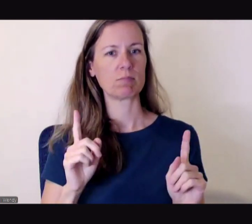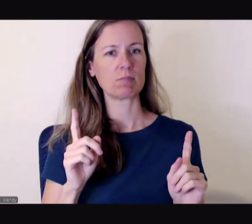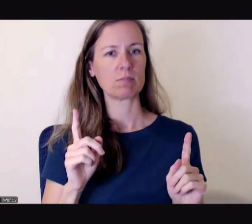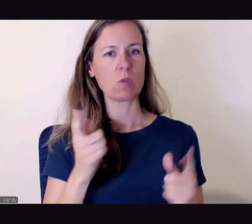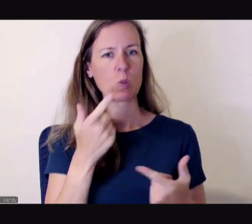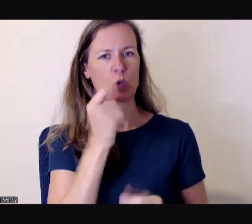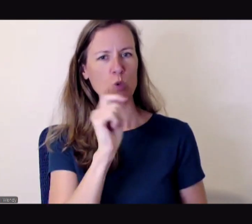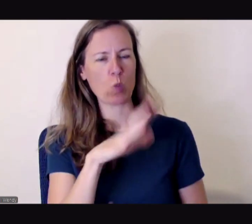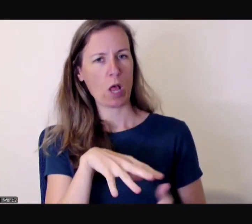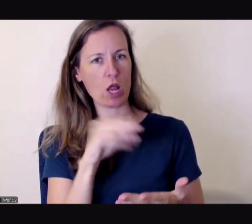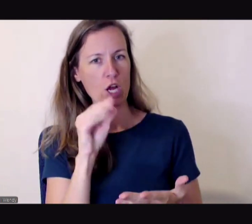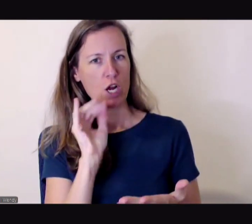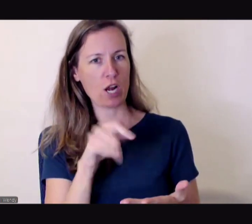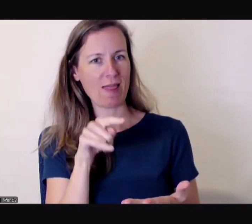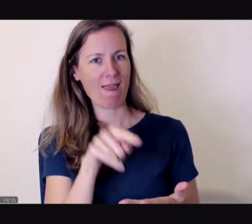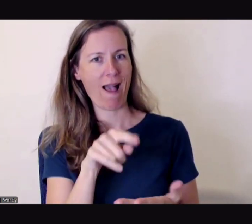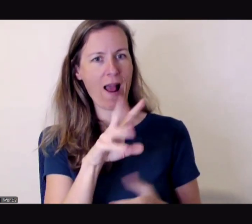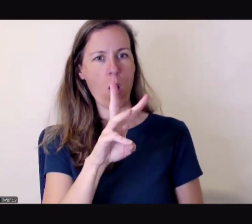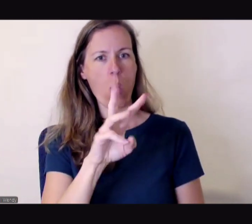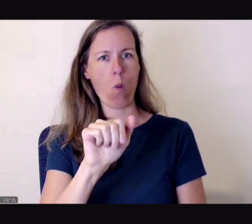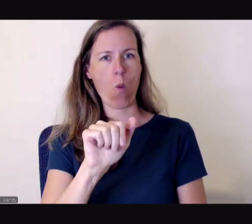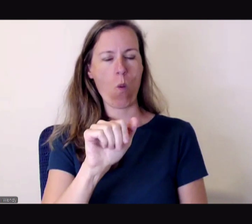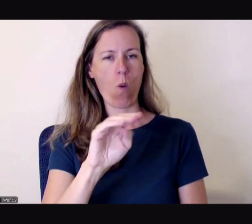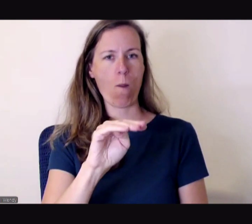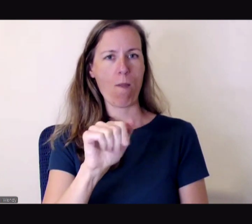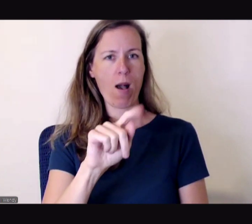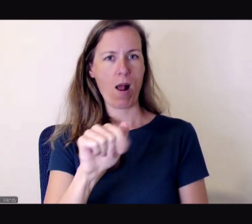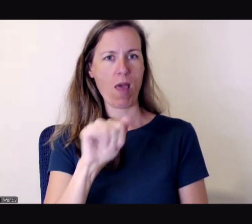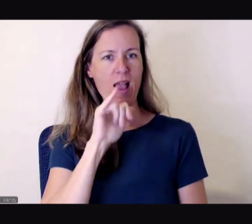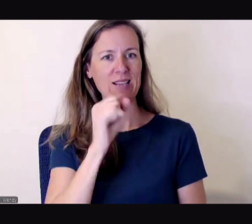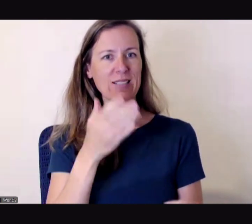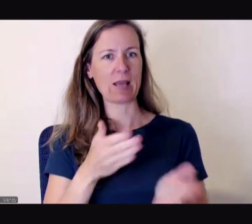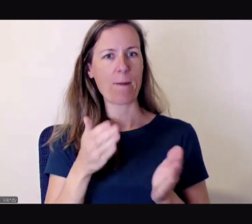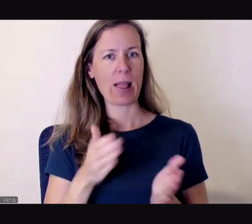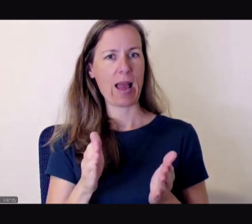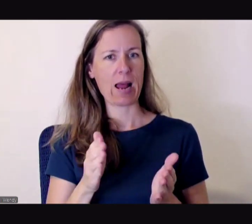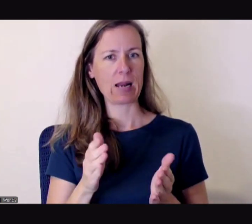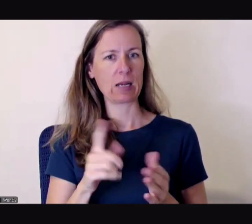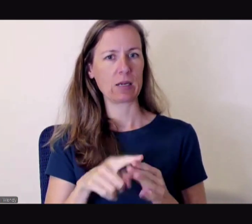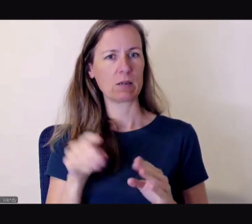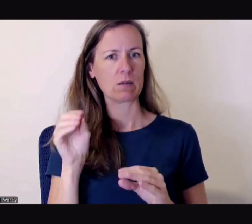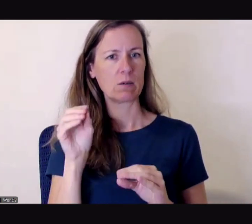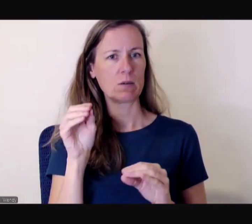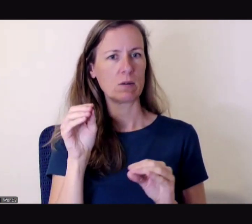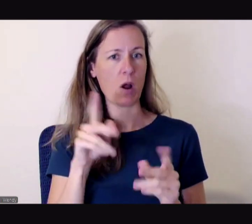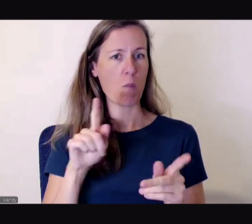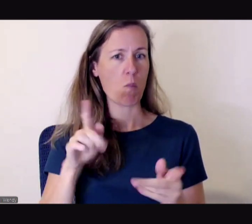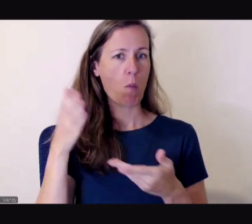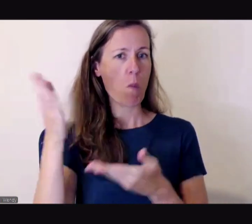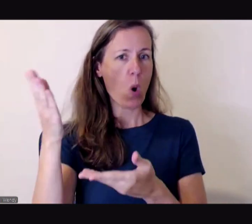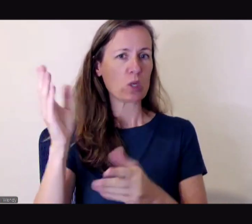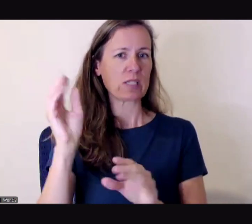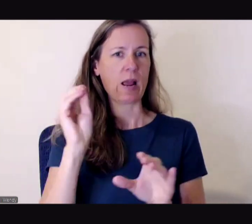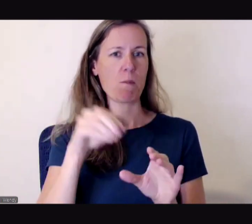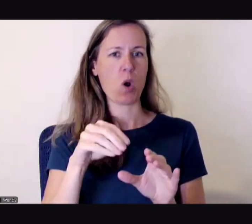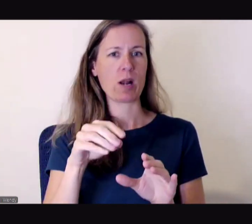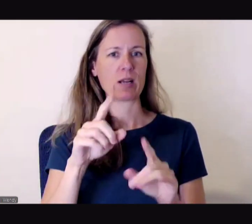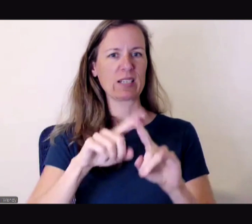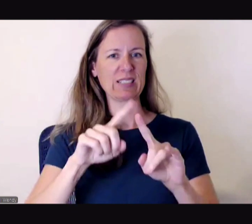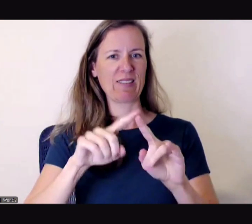proposing putting multifamily housing at 6900 Old Landover Road, which is very